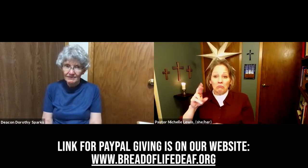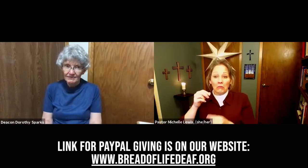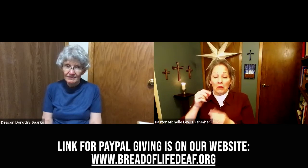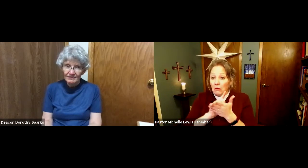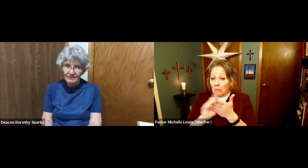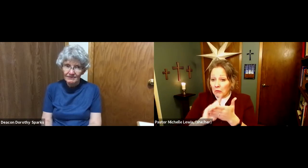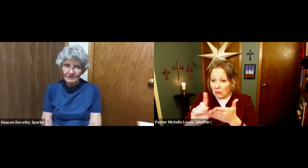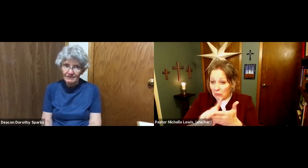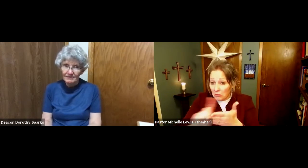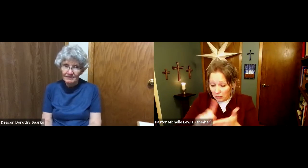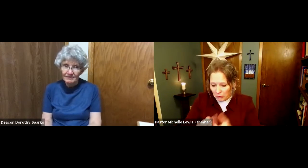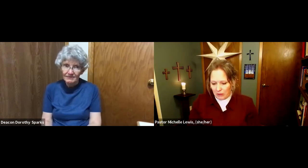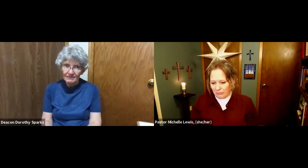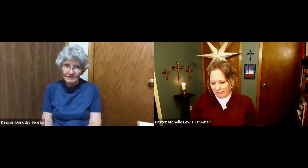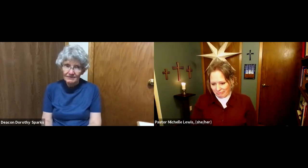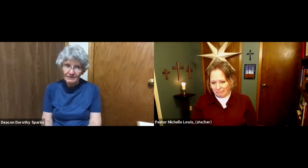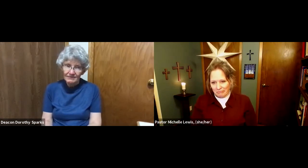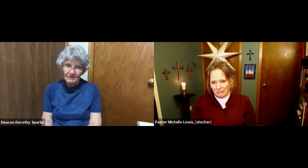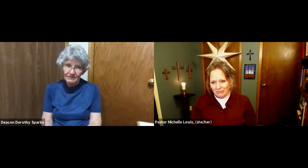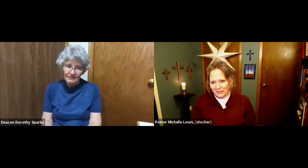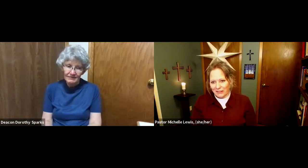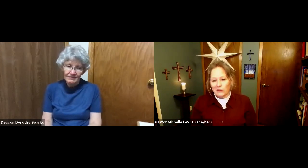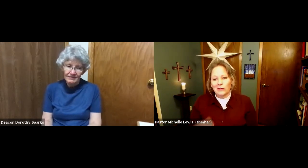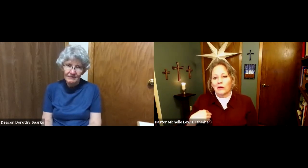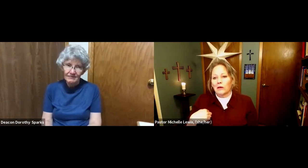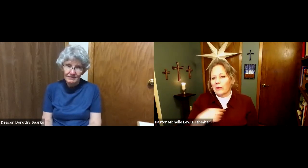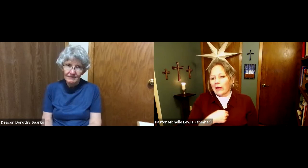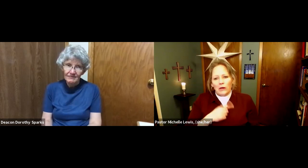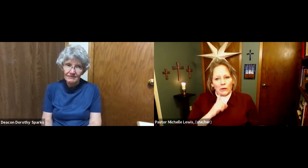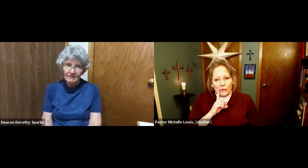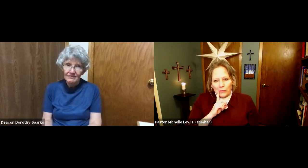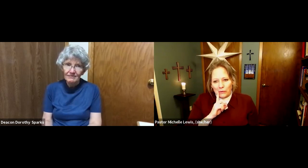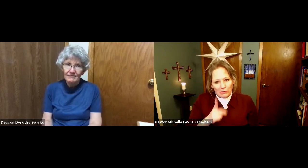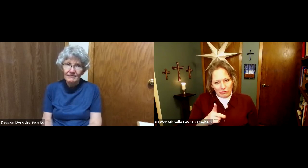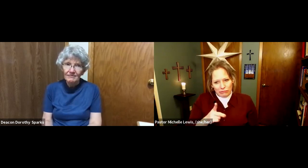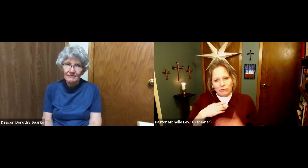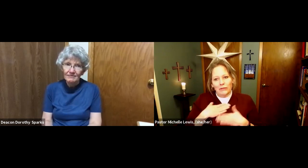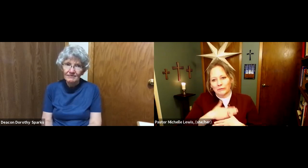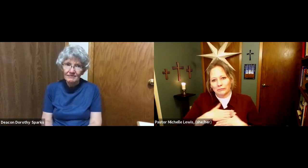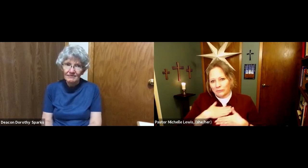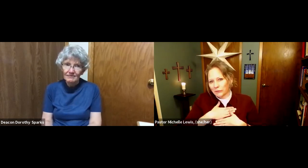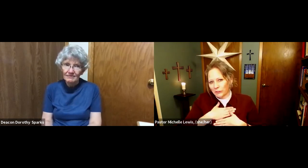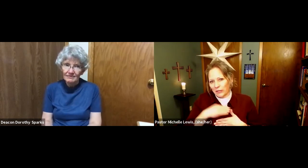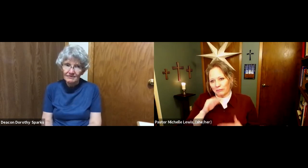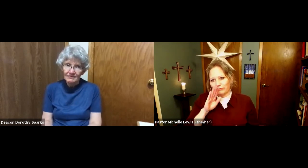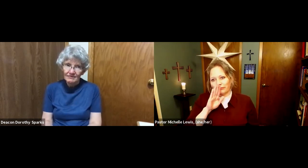And you can donate however often you want, whether that's monthly or weekly or some other time